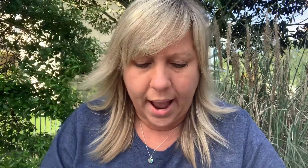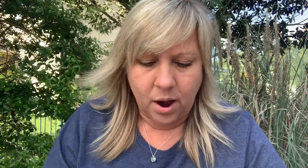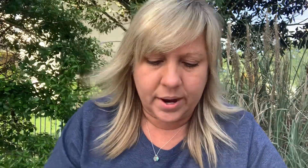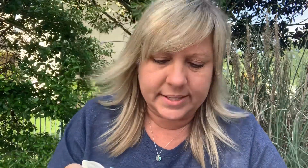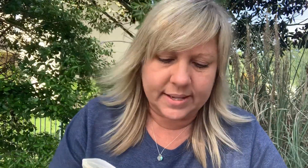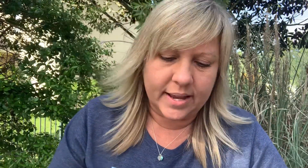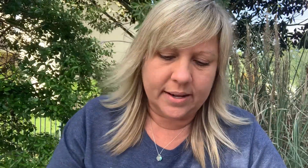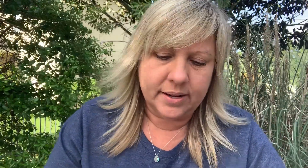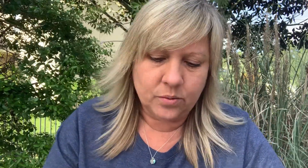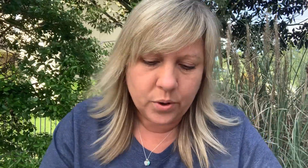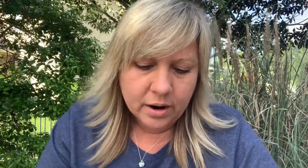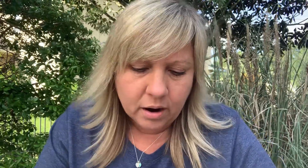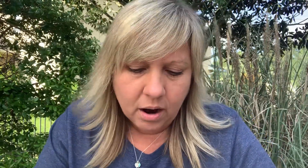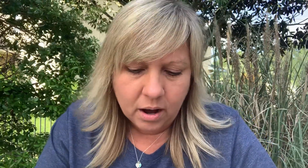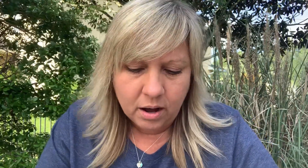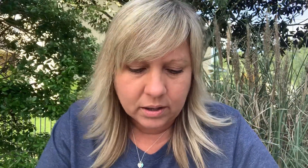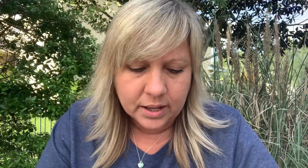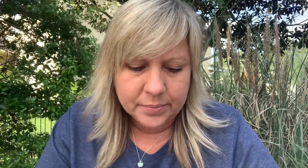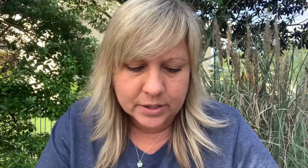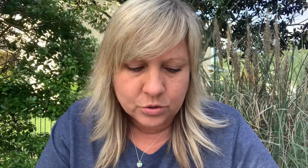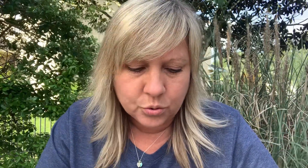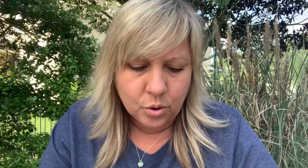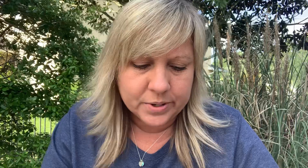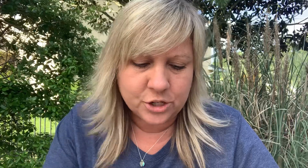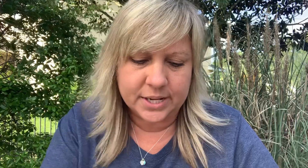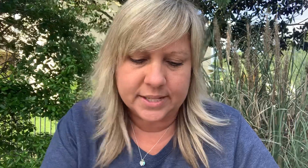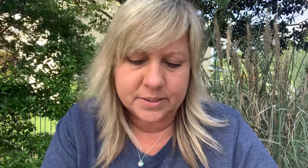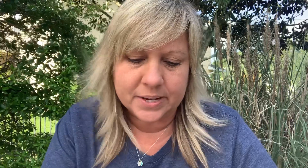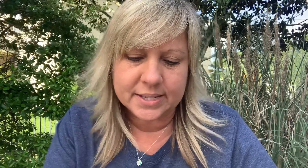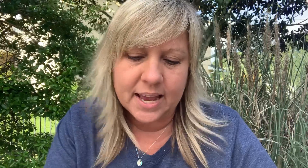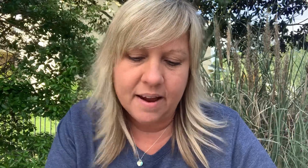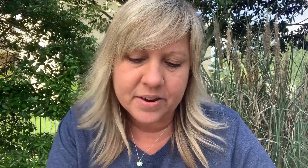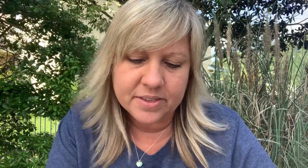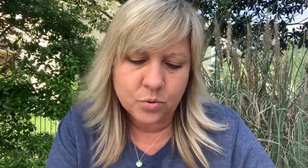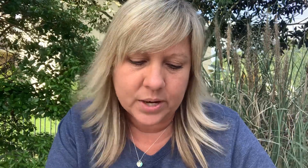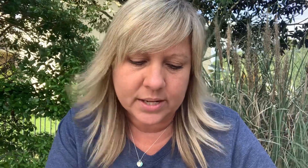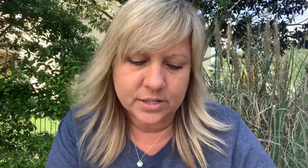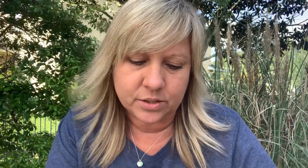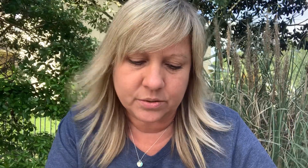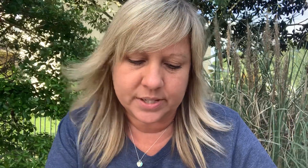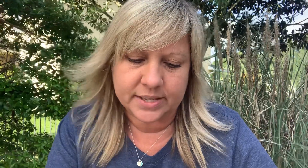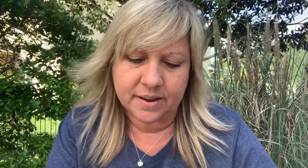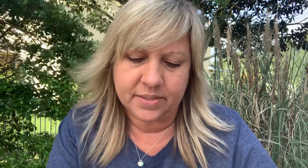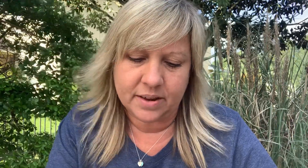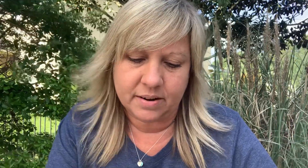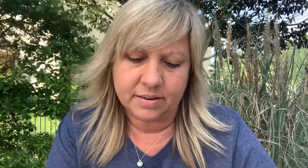Wow, I said. We are all climate control machines because everything we can do to save the Earth.